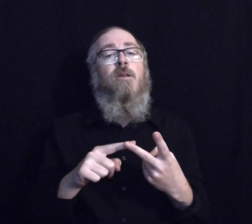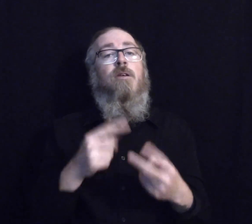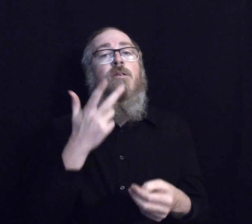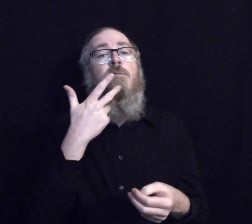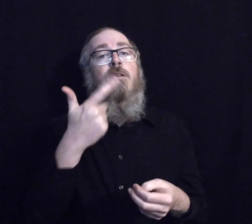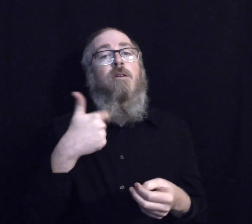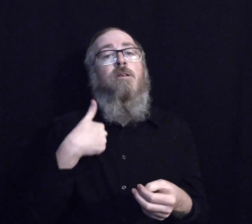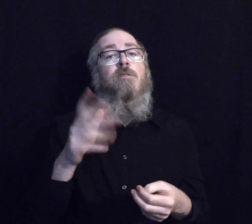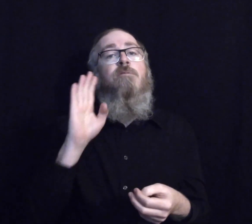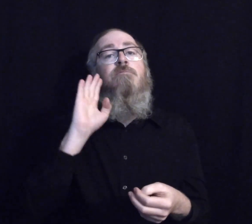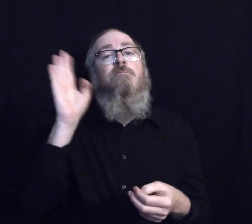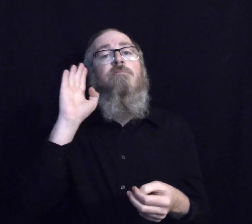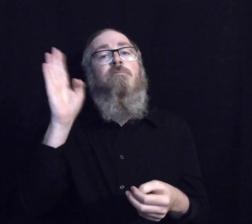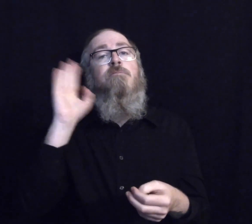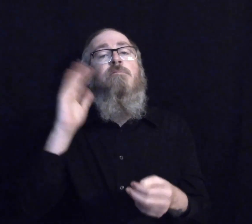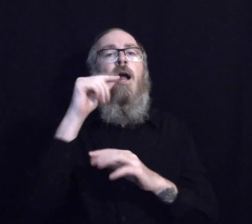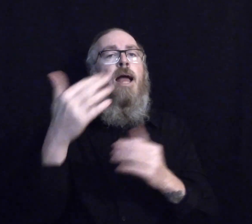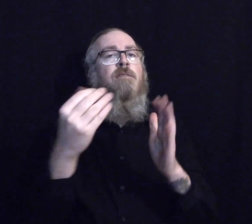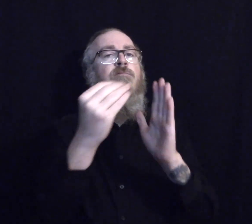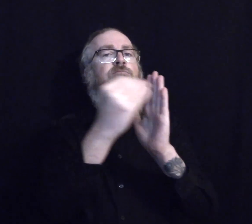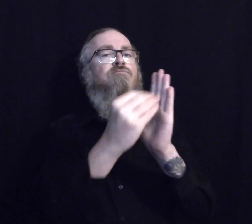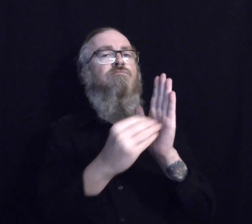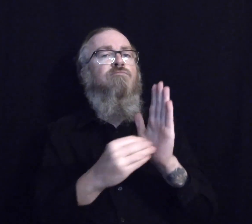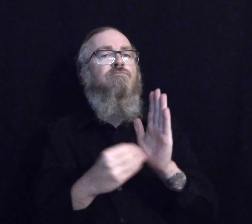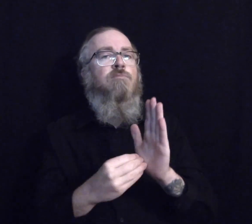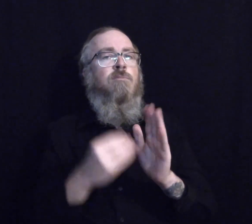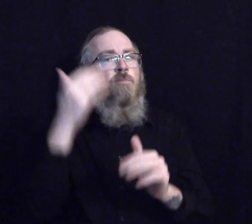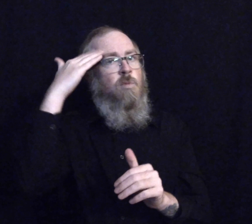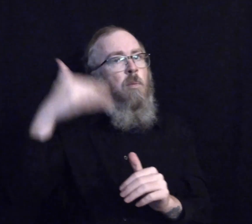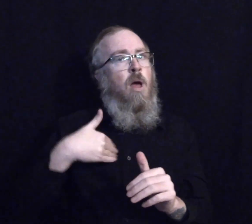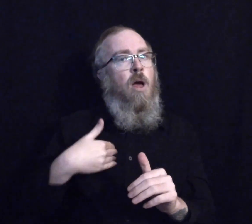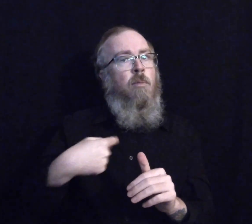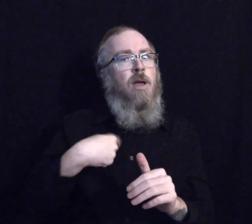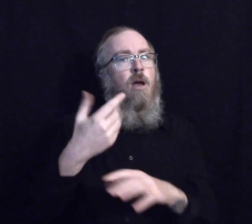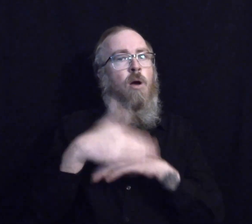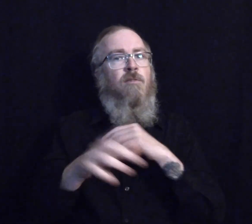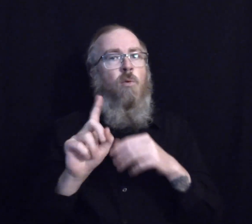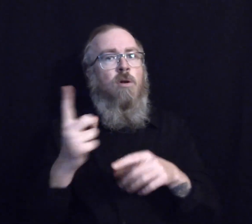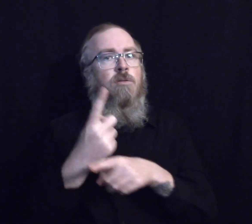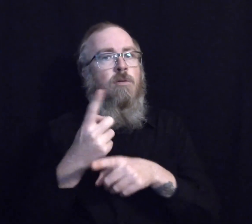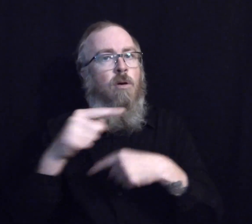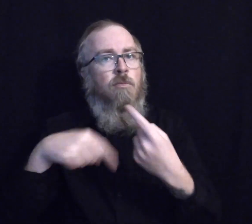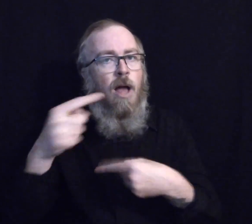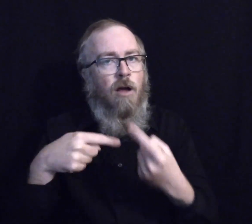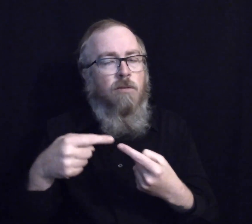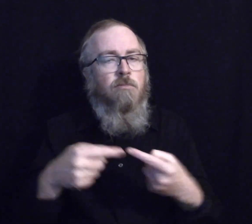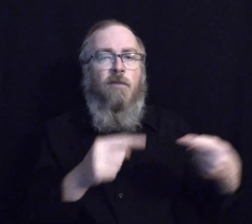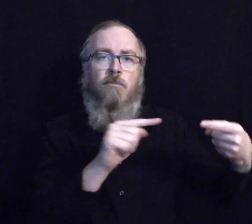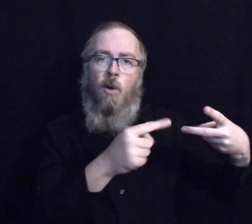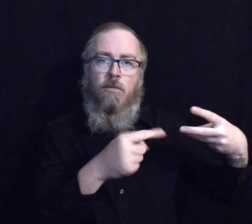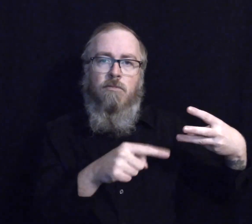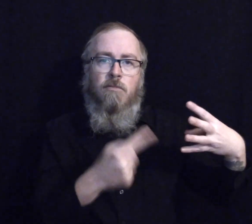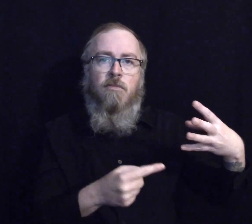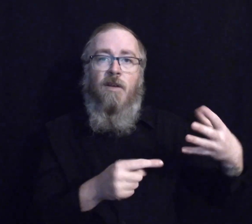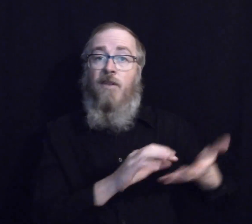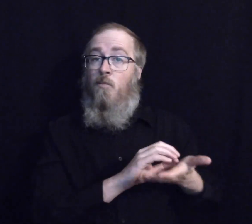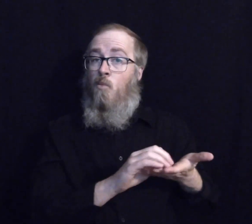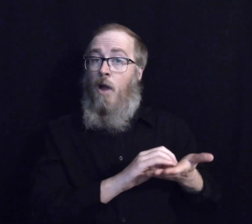in. If you're doing public speaking or giving a speech anywhere, having your prompts and your notes in